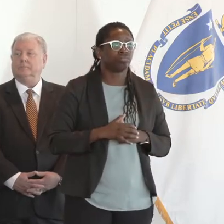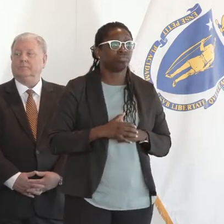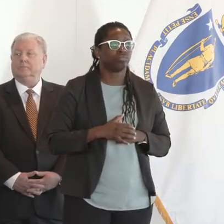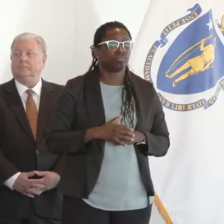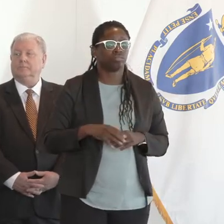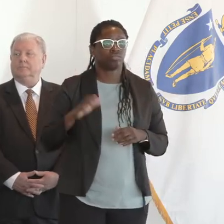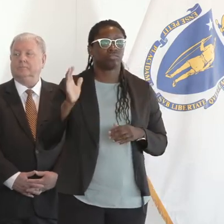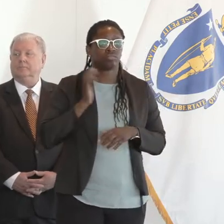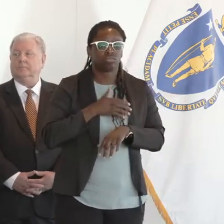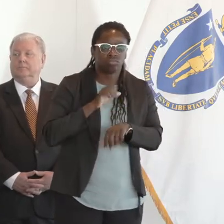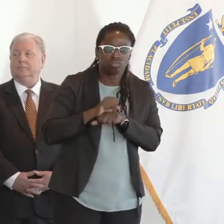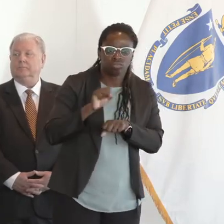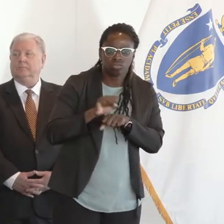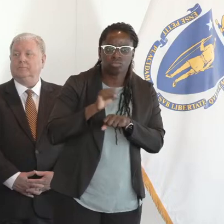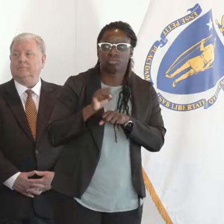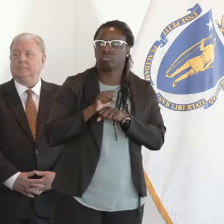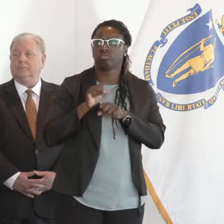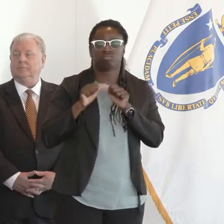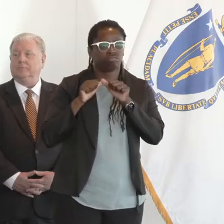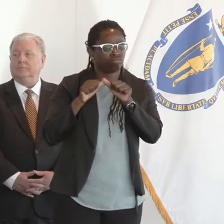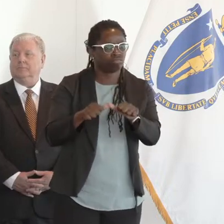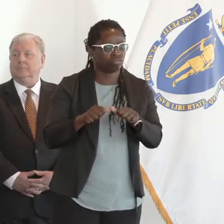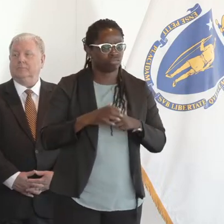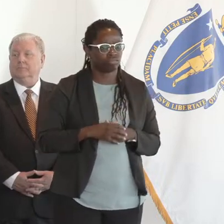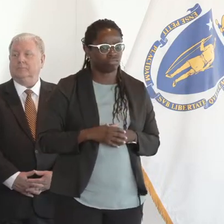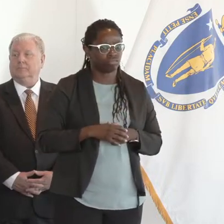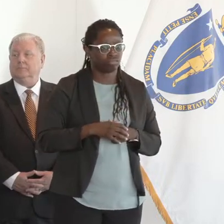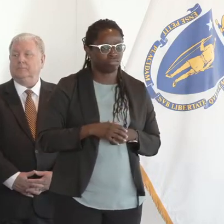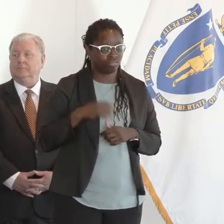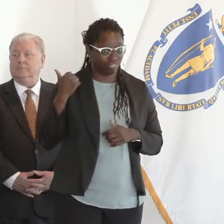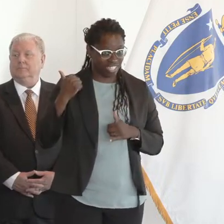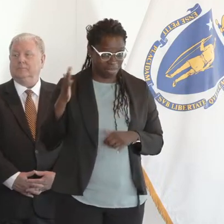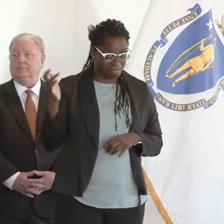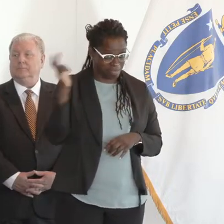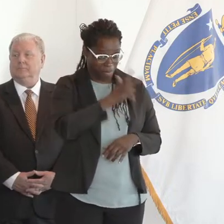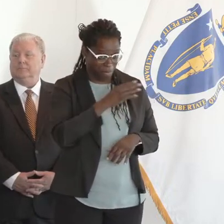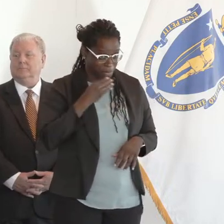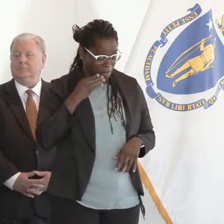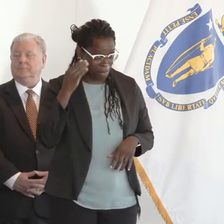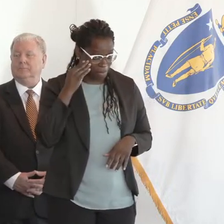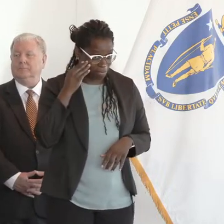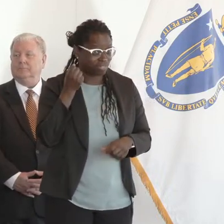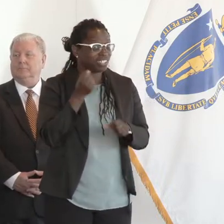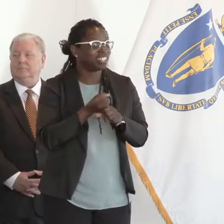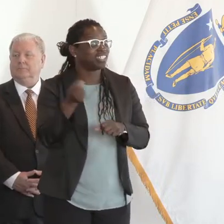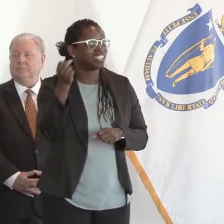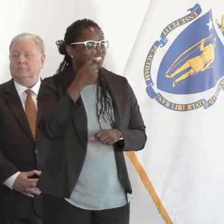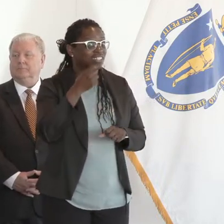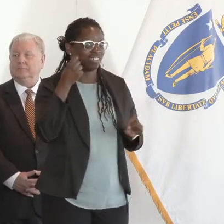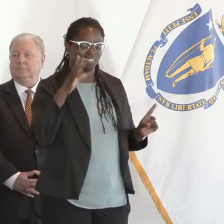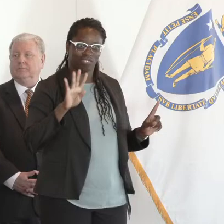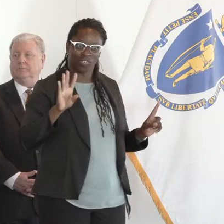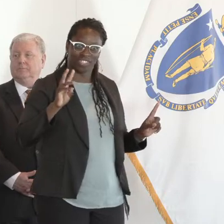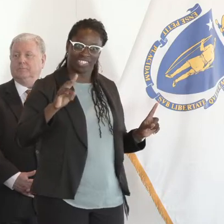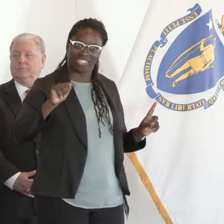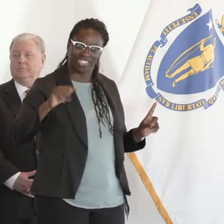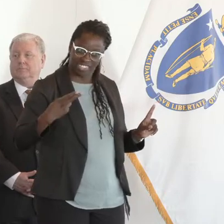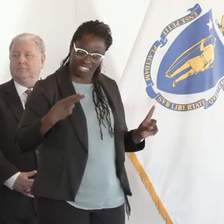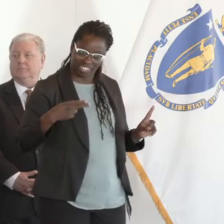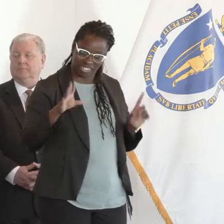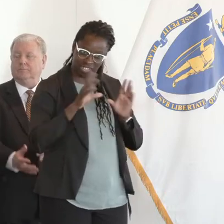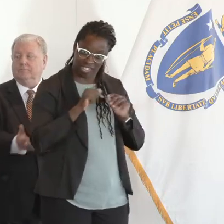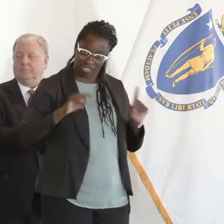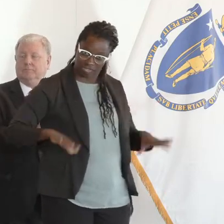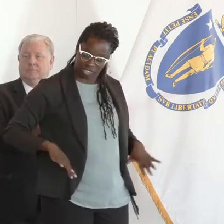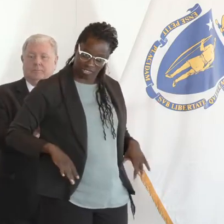course, returning to your wonderful home next year for the 46th conference. But let's welcome Premier Andrew